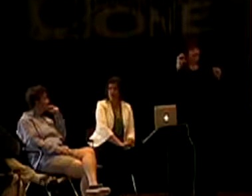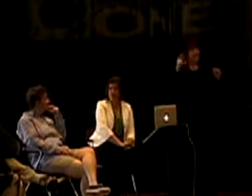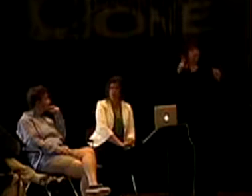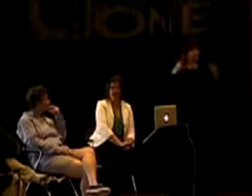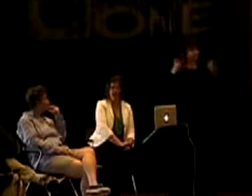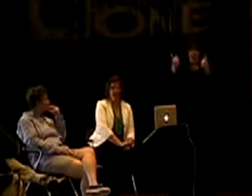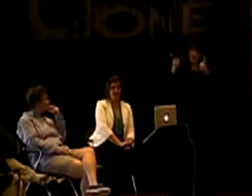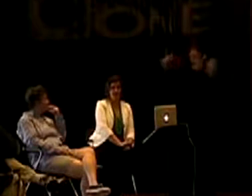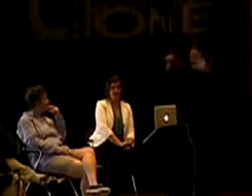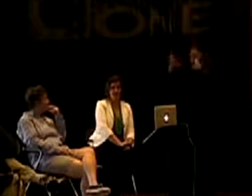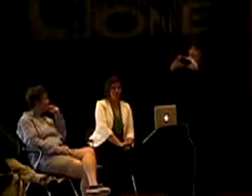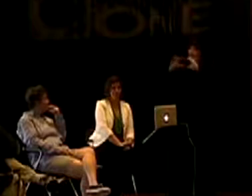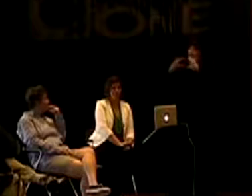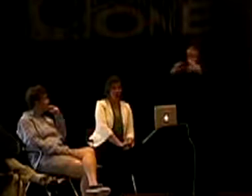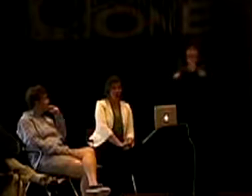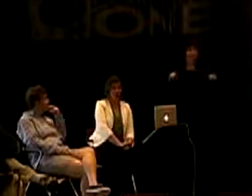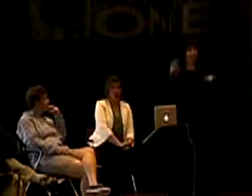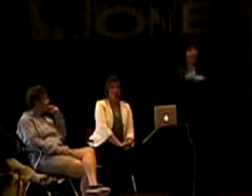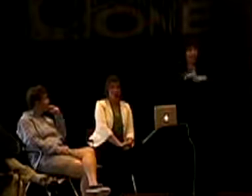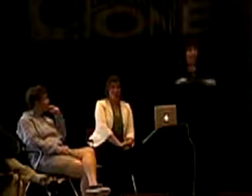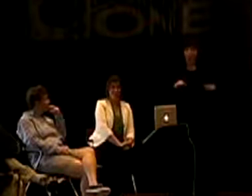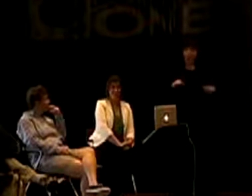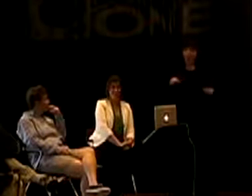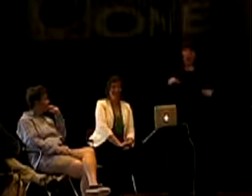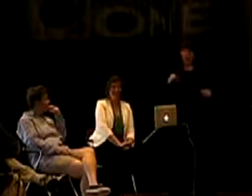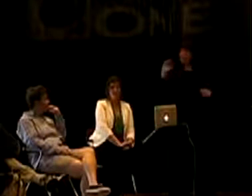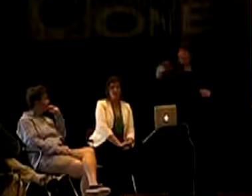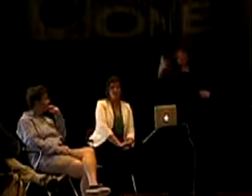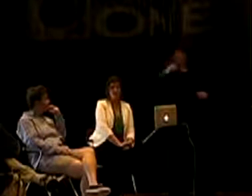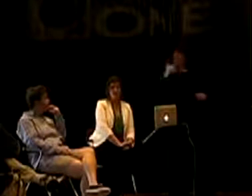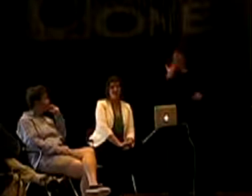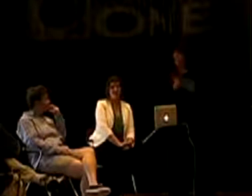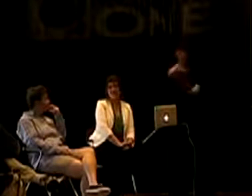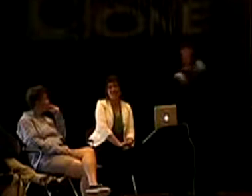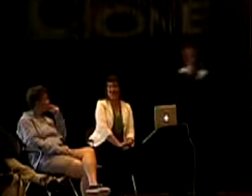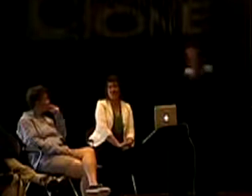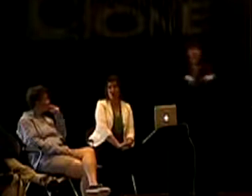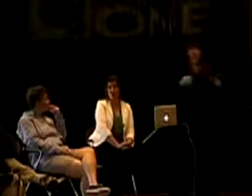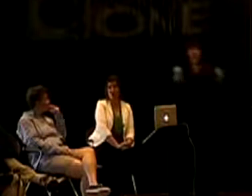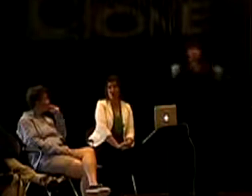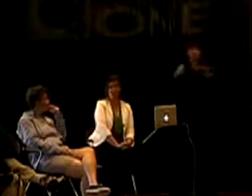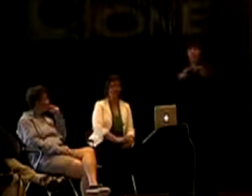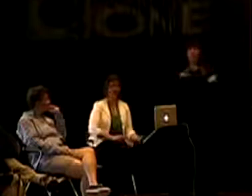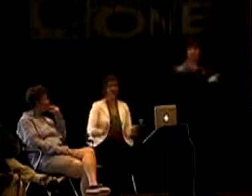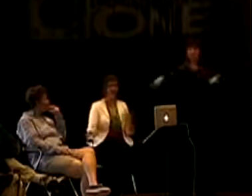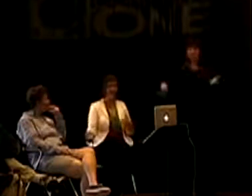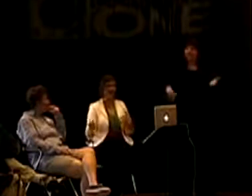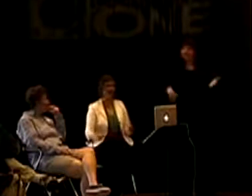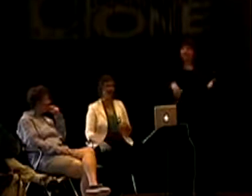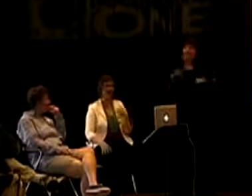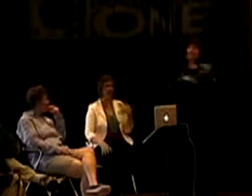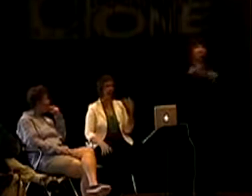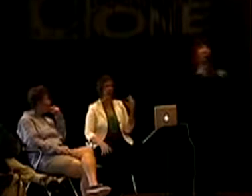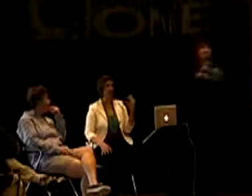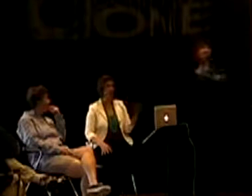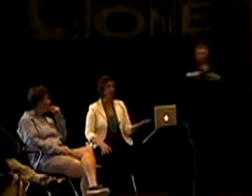hall, and has become pretty good at it, right? She pretty much doesn't need the interpreters when talking to the